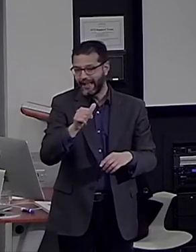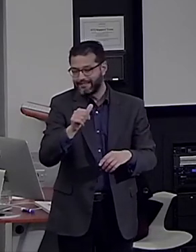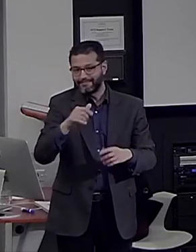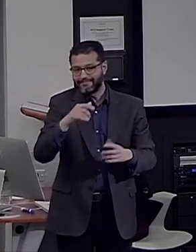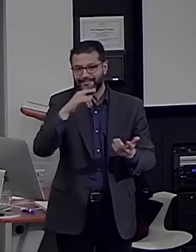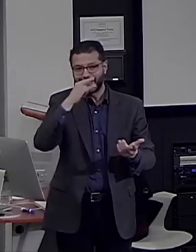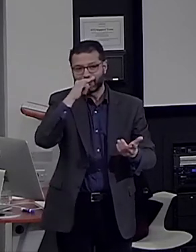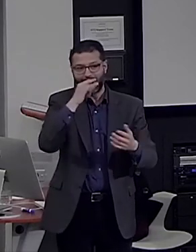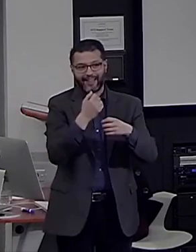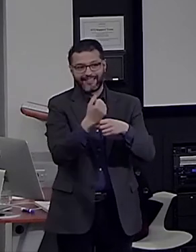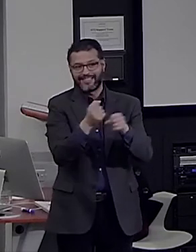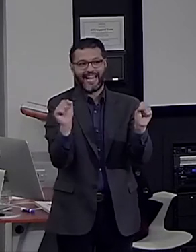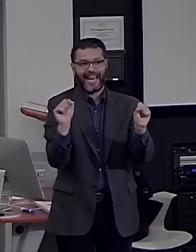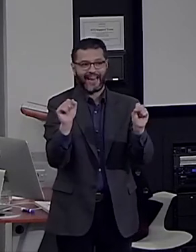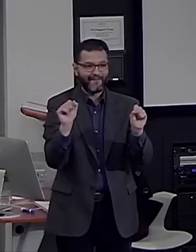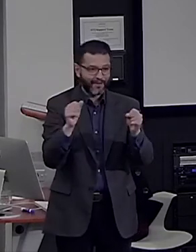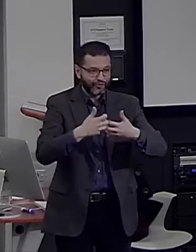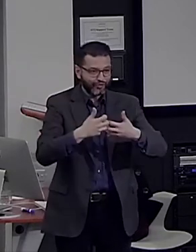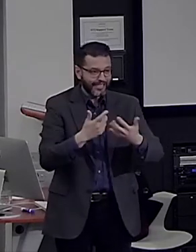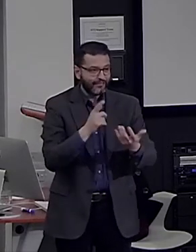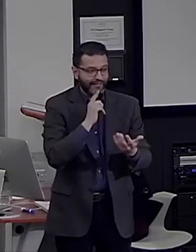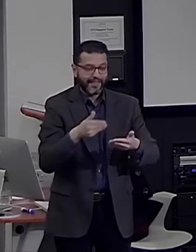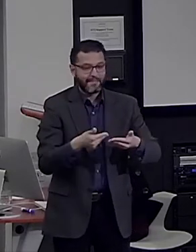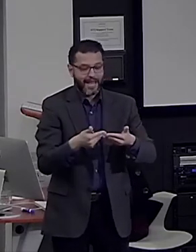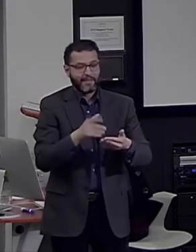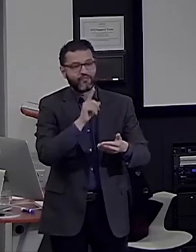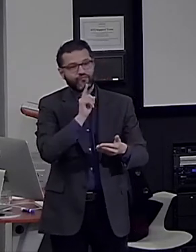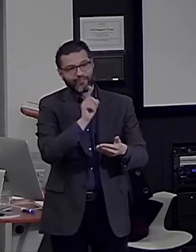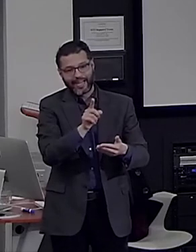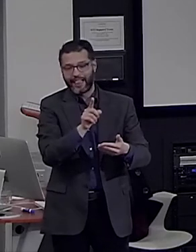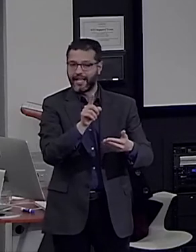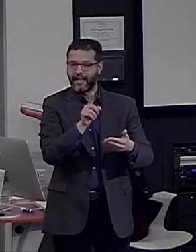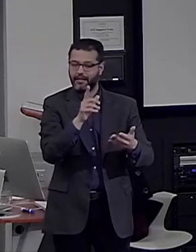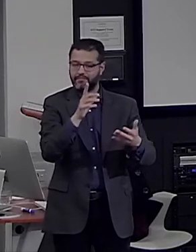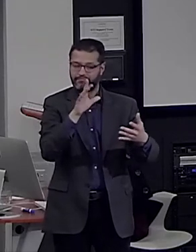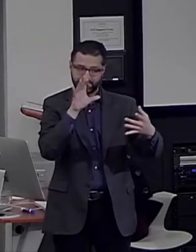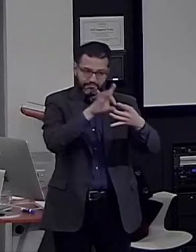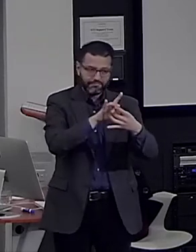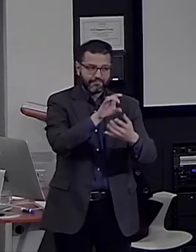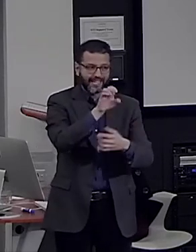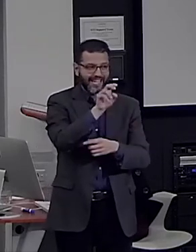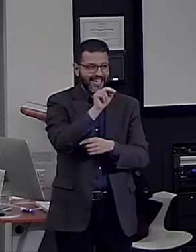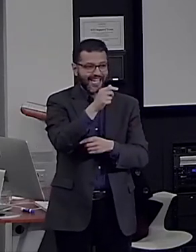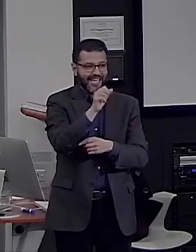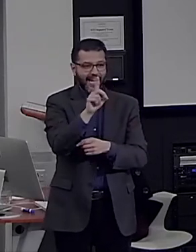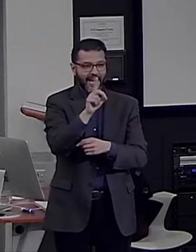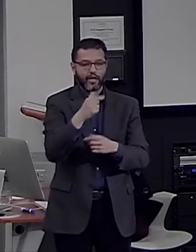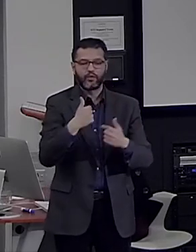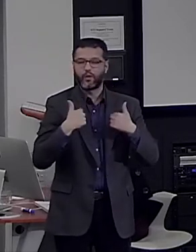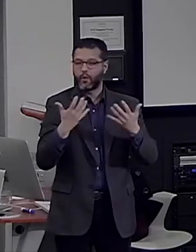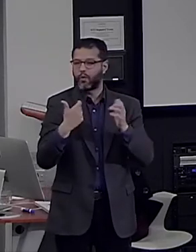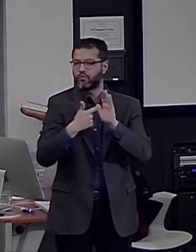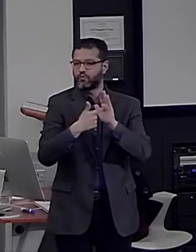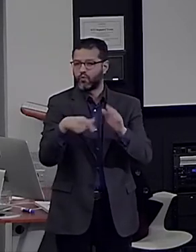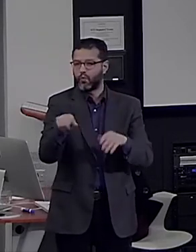the baby was very very engaged and I'm going to show you a little bit of a video